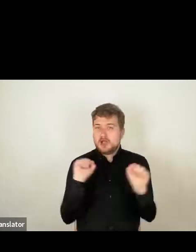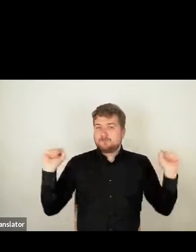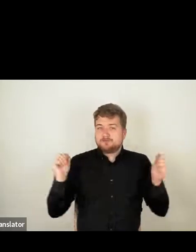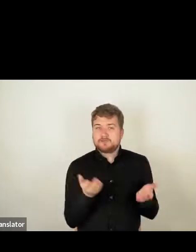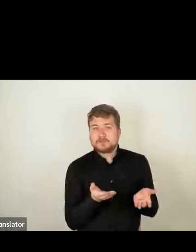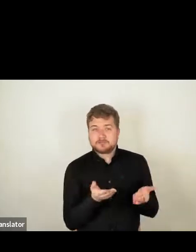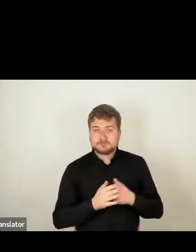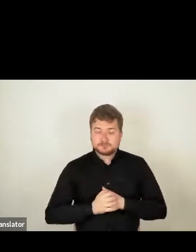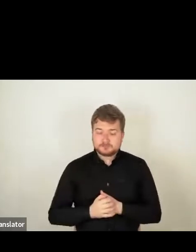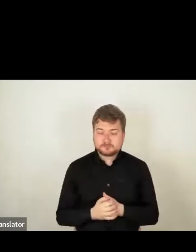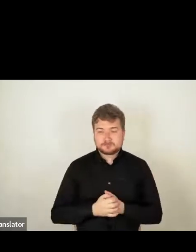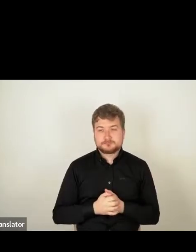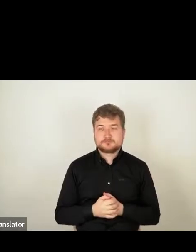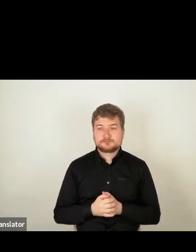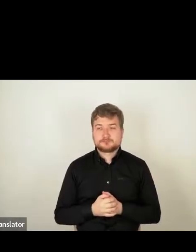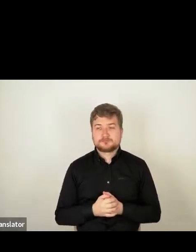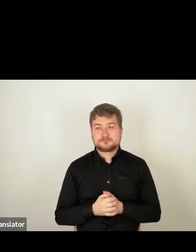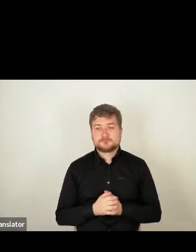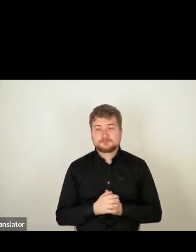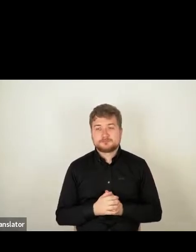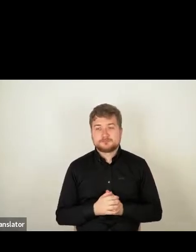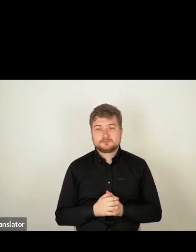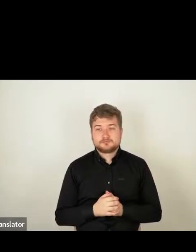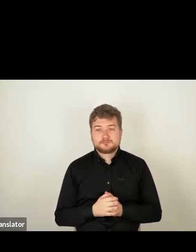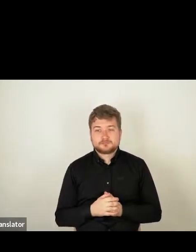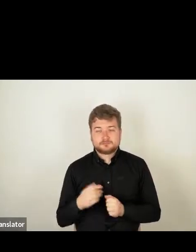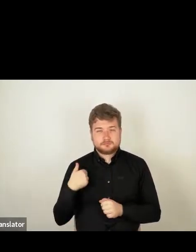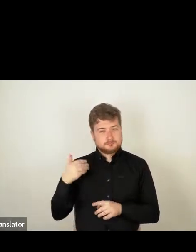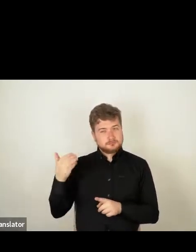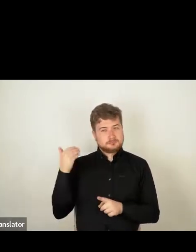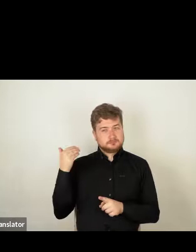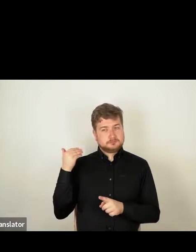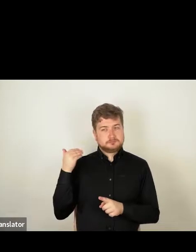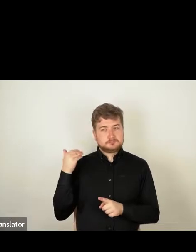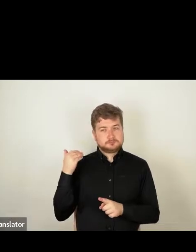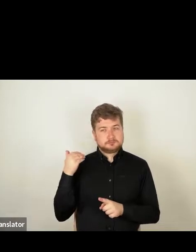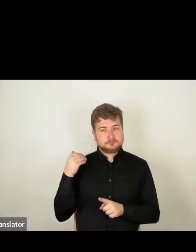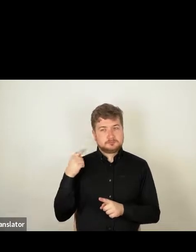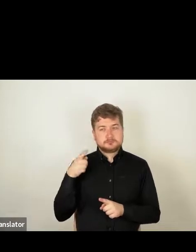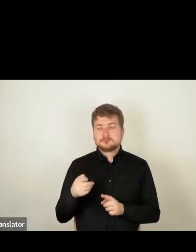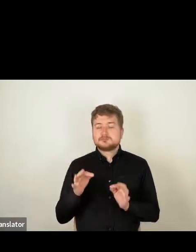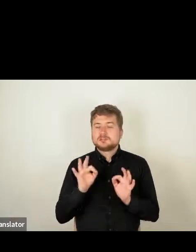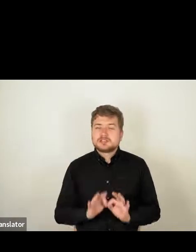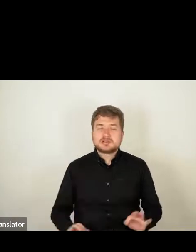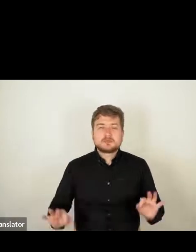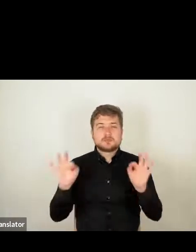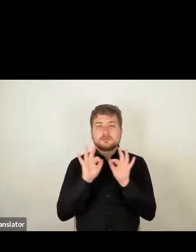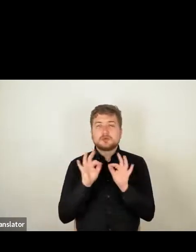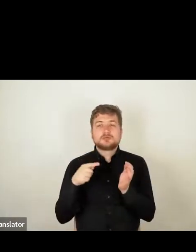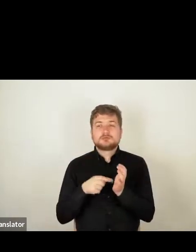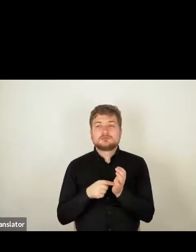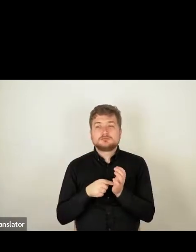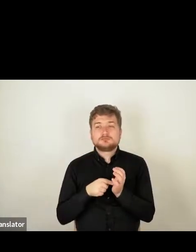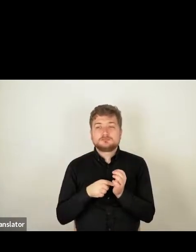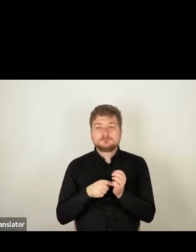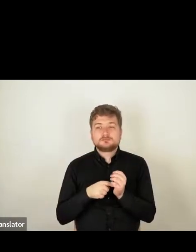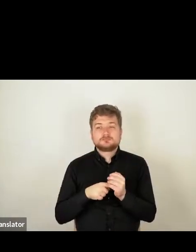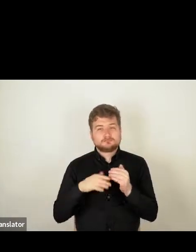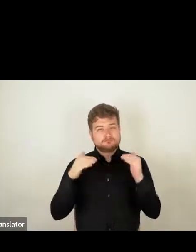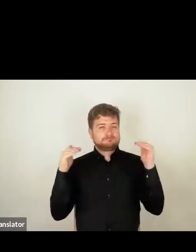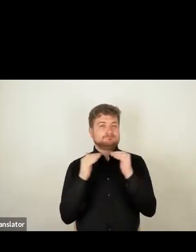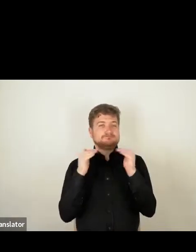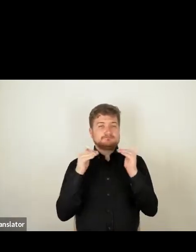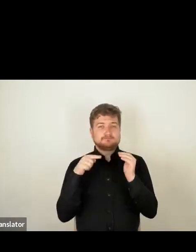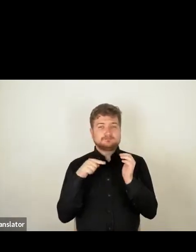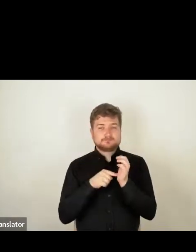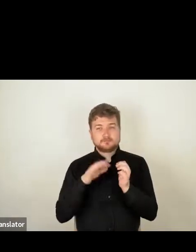government, the most important thing in creating gender equity in Parliament is political will. And